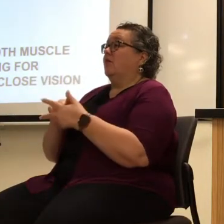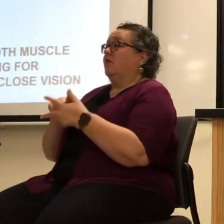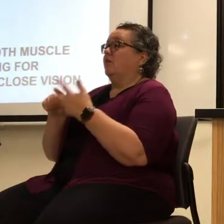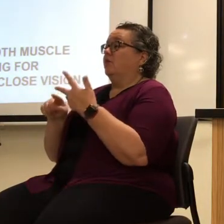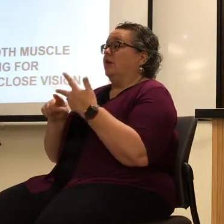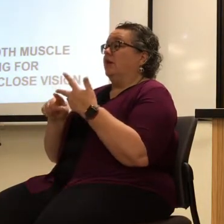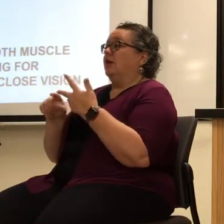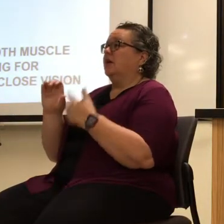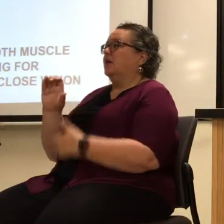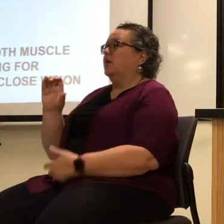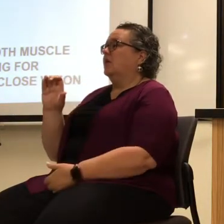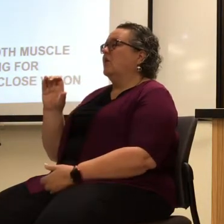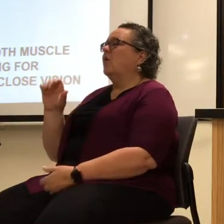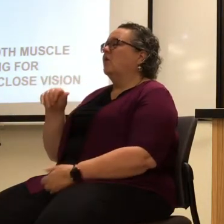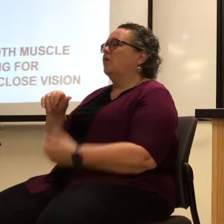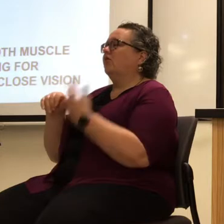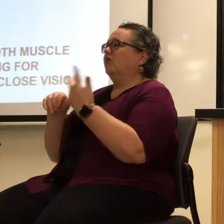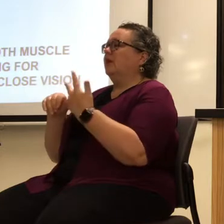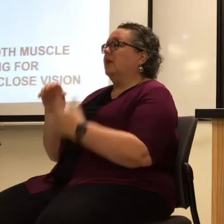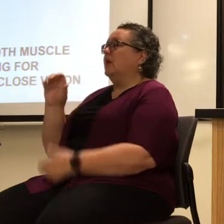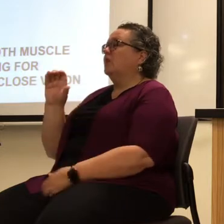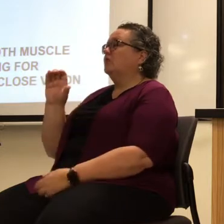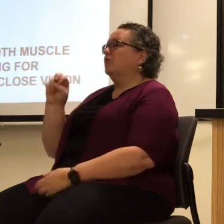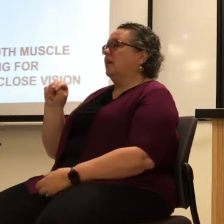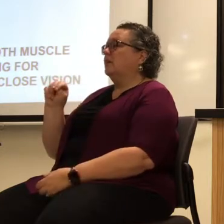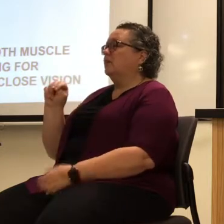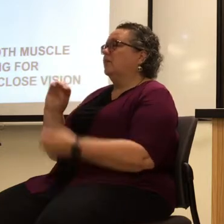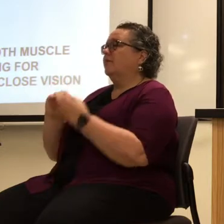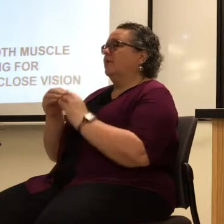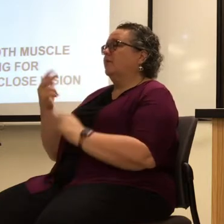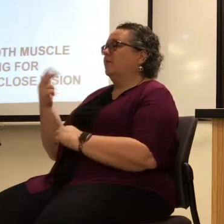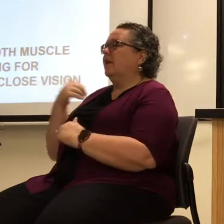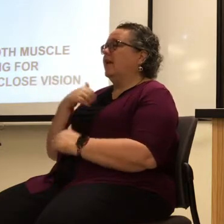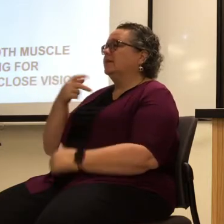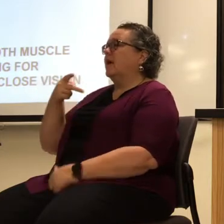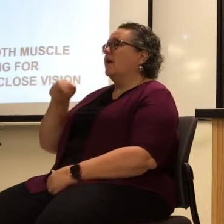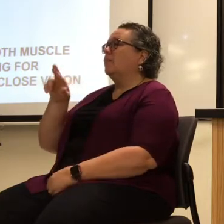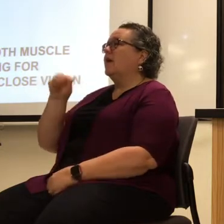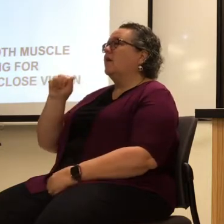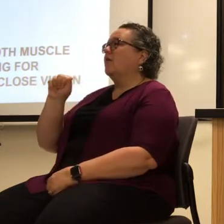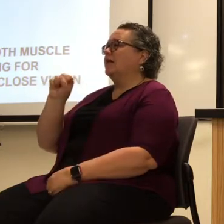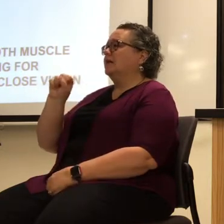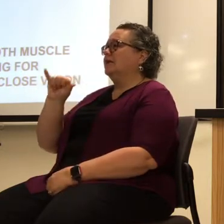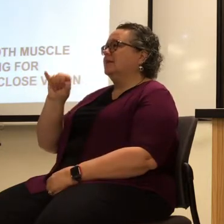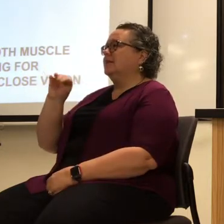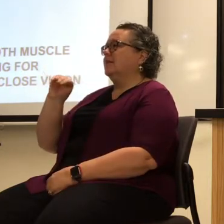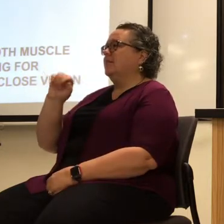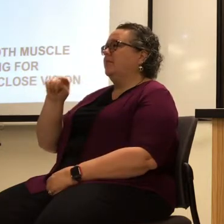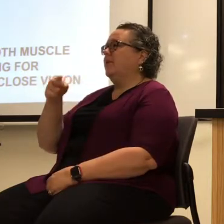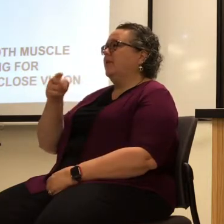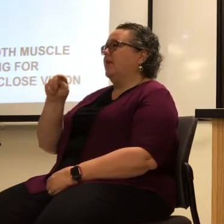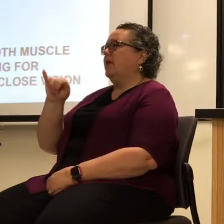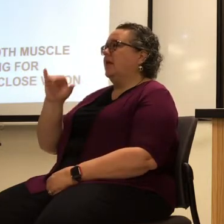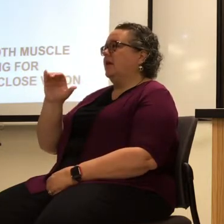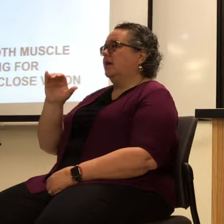cranial nerve 3 has a parasympathetic function to the eyeball, so I'm gonna go over that.